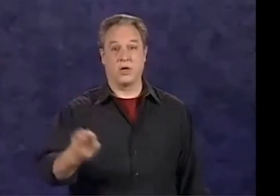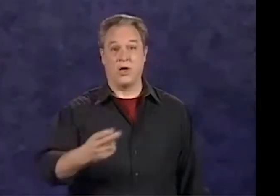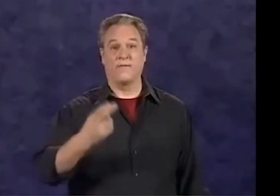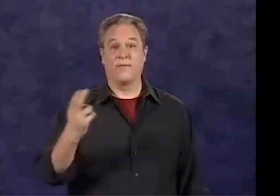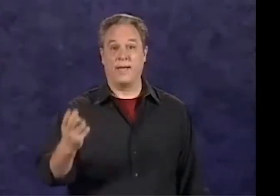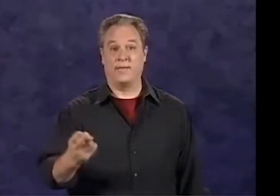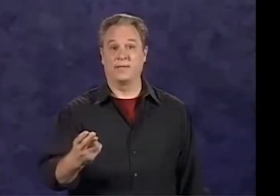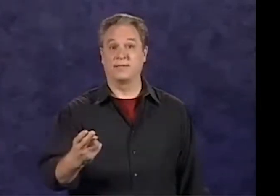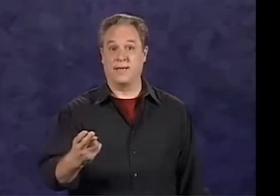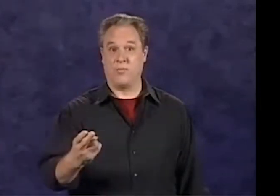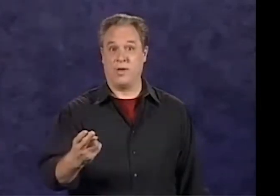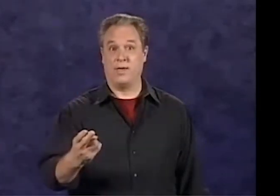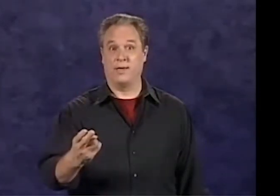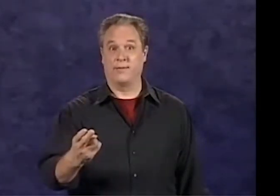way.